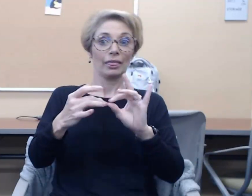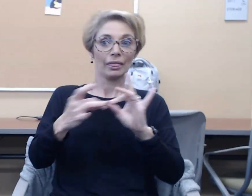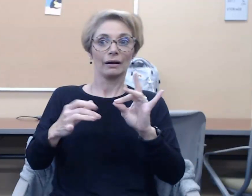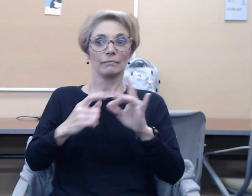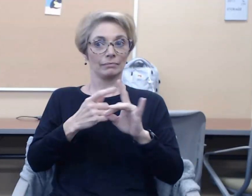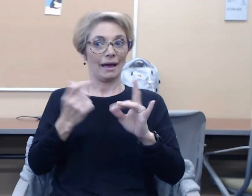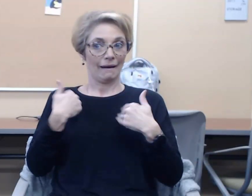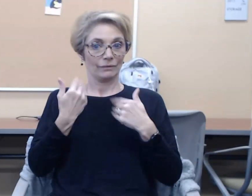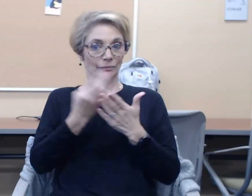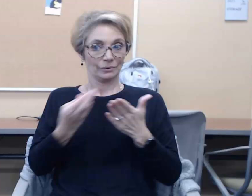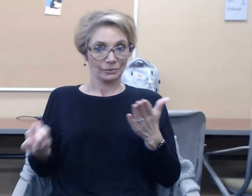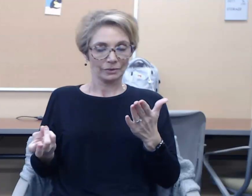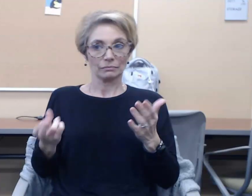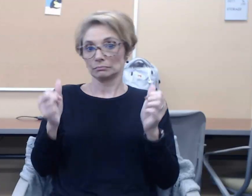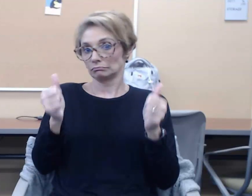the problem is that